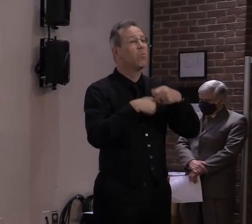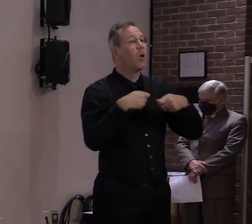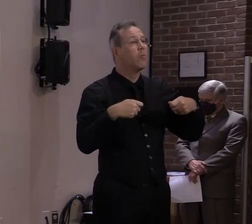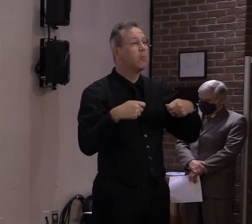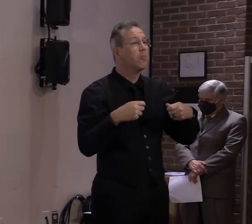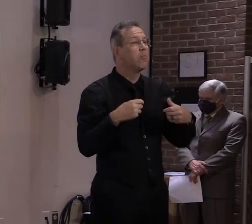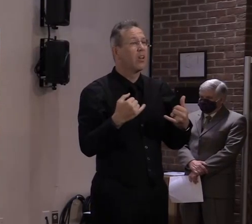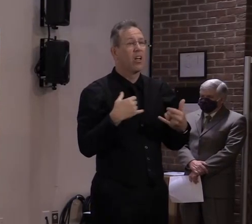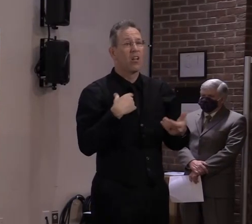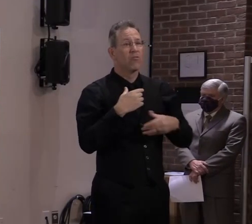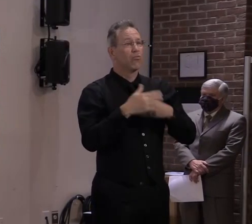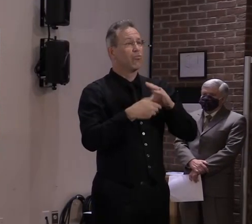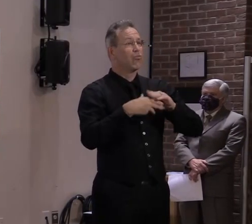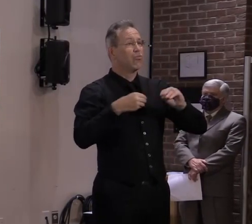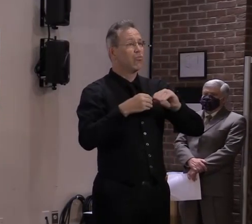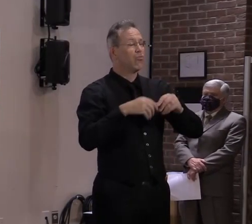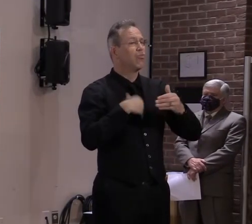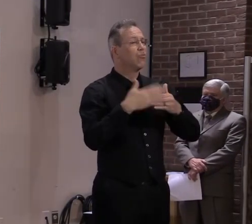Commissioner Sherling.